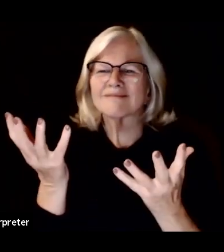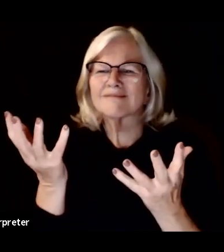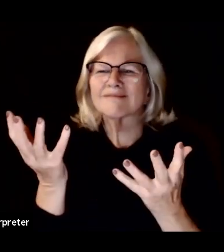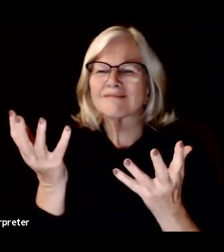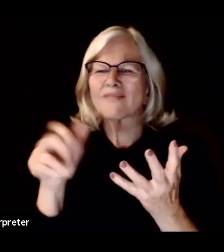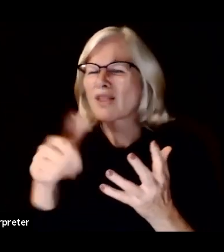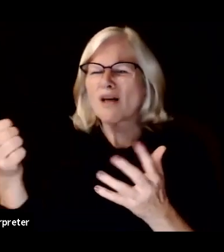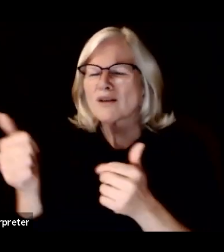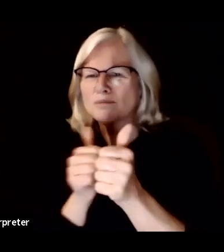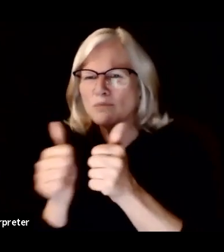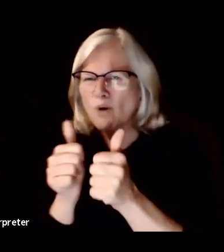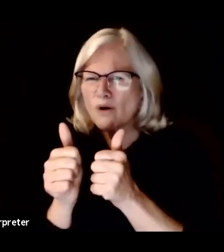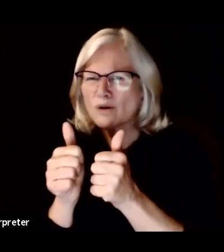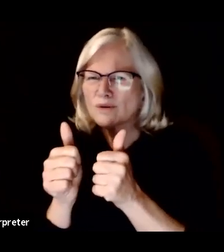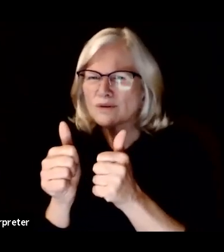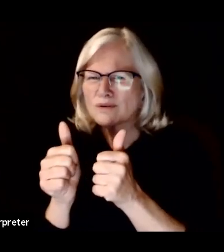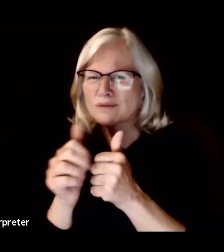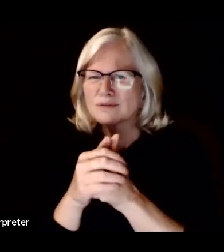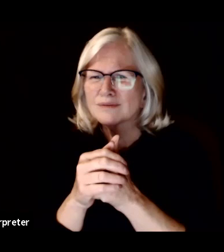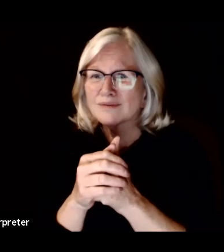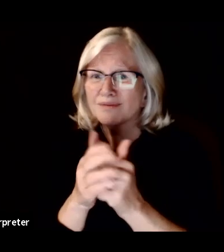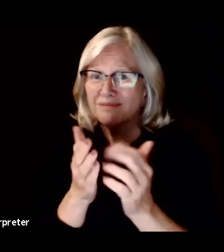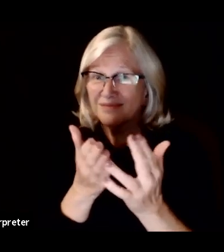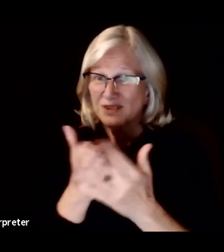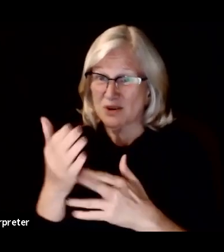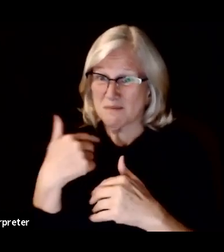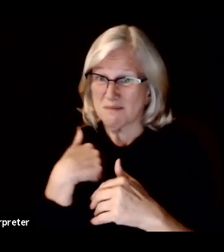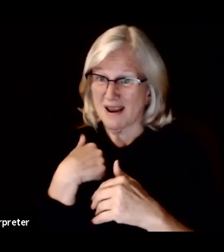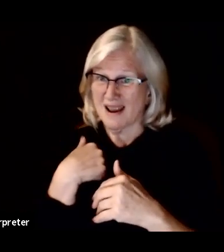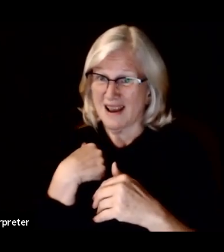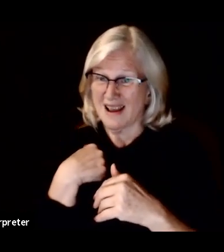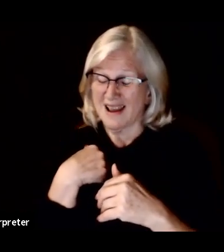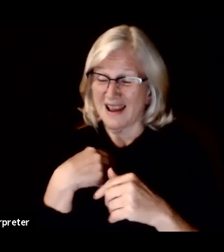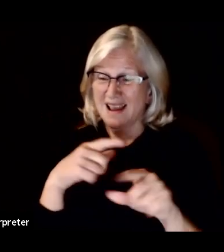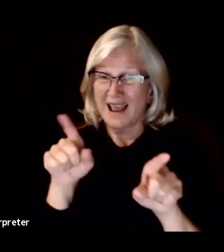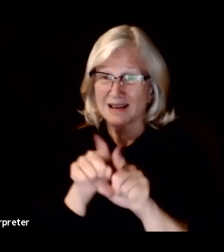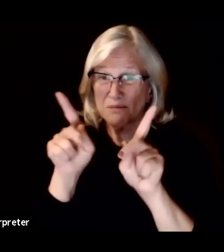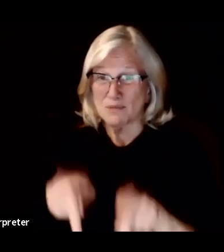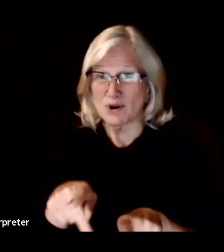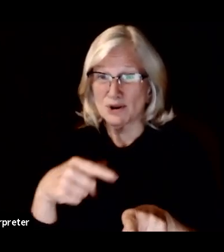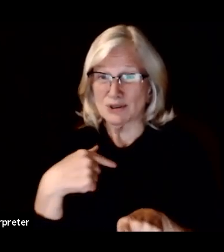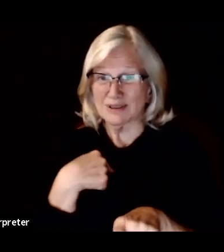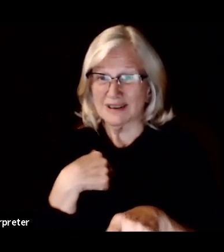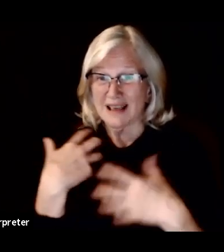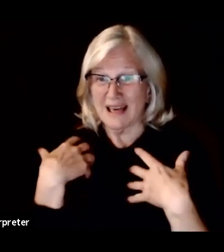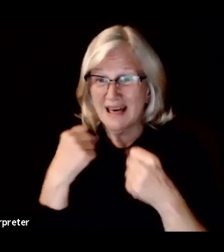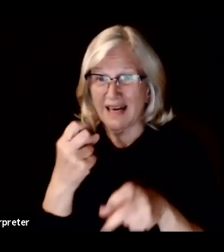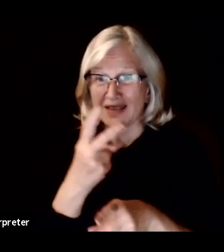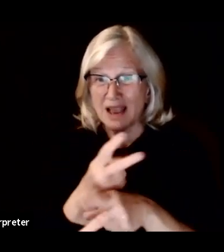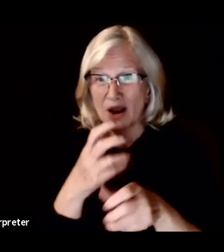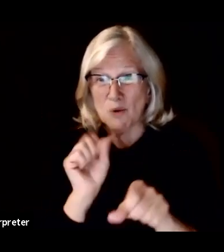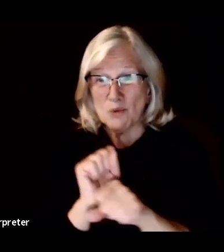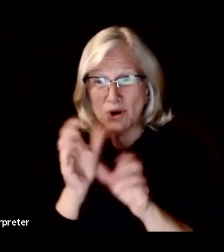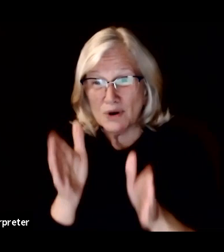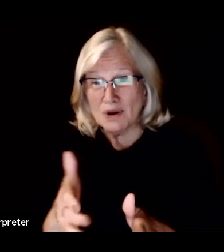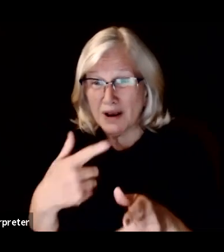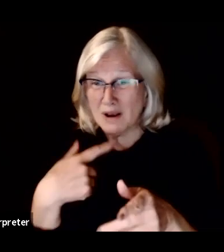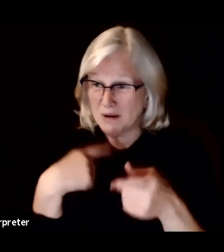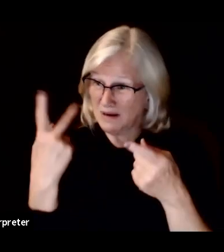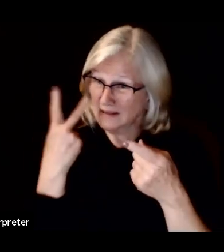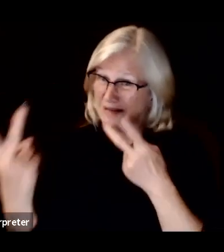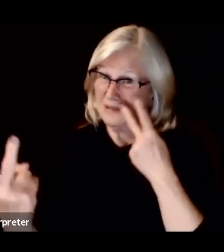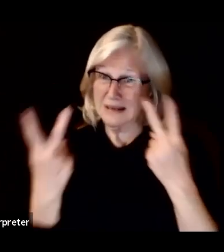I recognize, what we're seeing with disease transmission, and that is really concerning. And I know Ruth's a